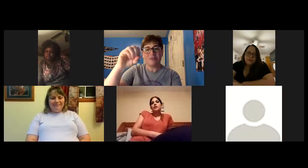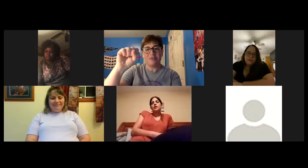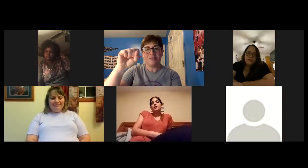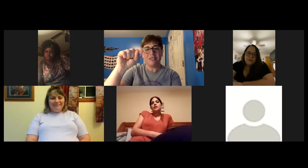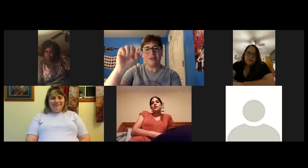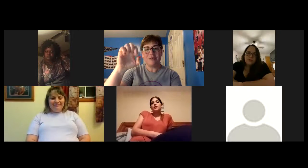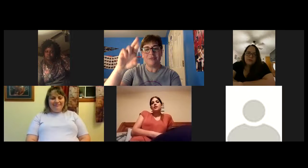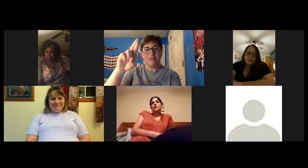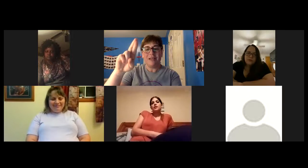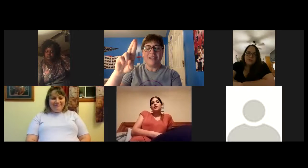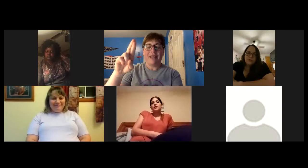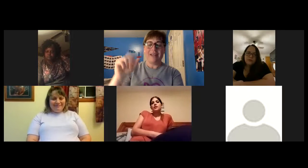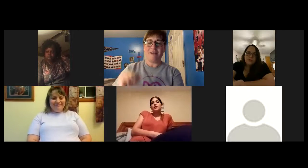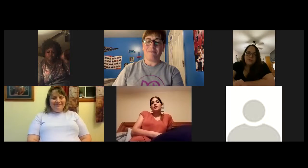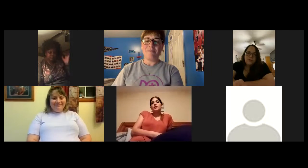poster,